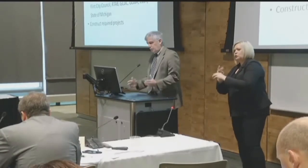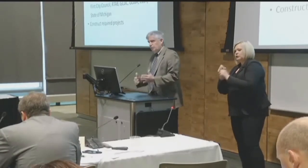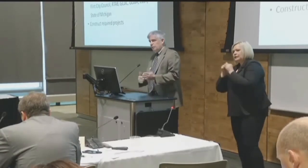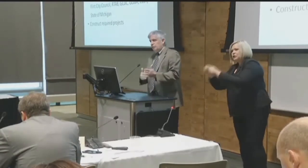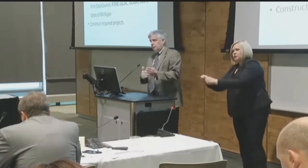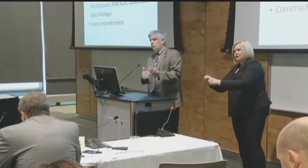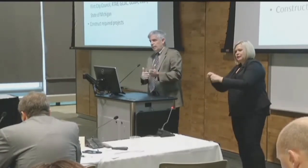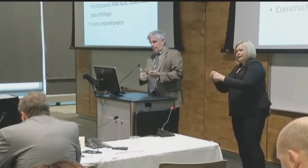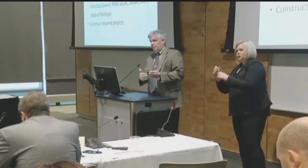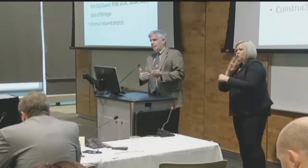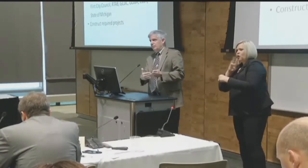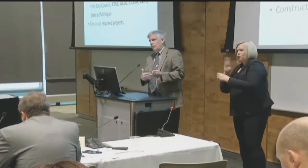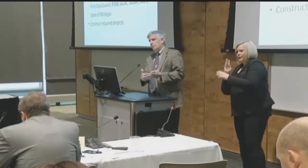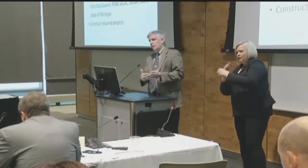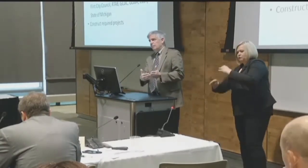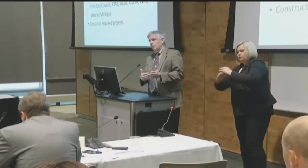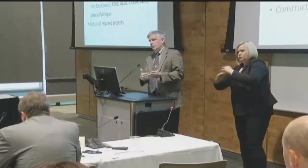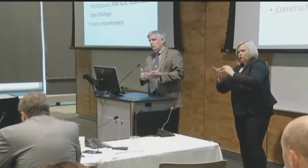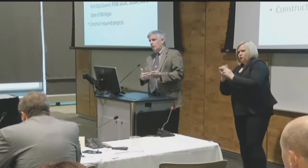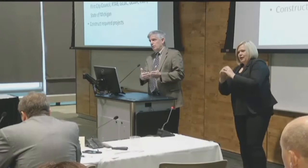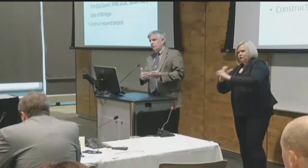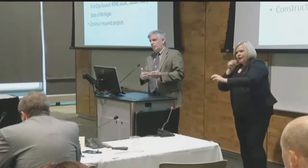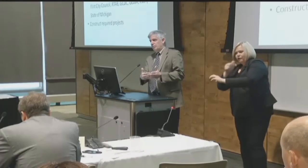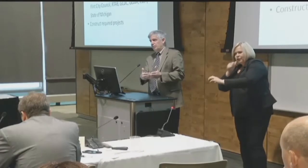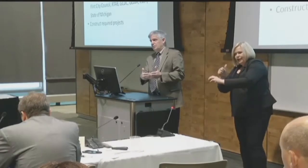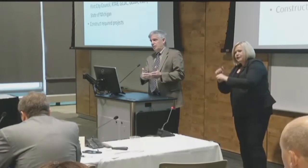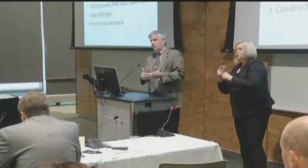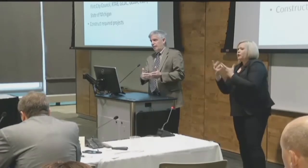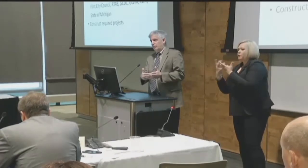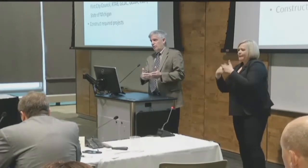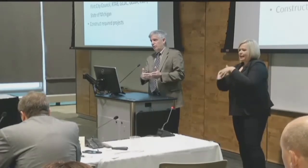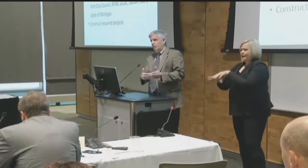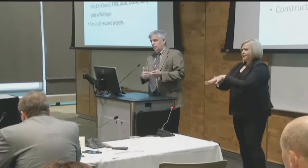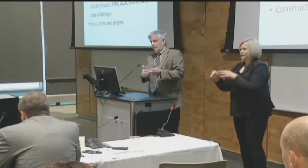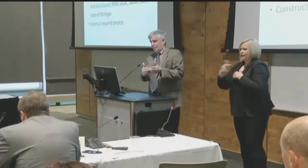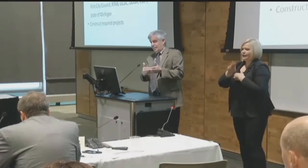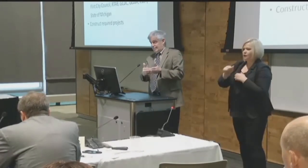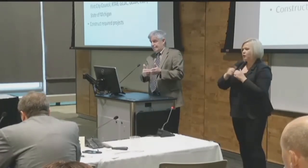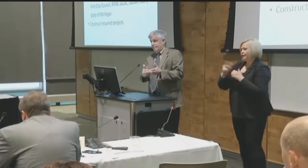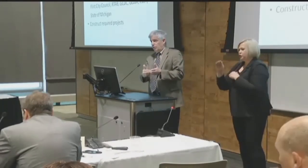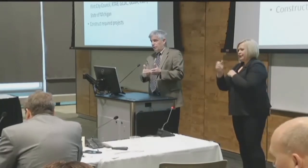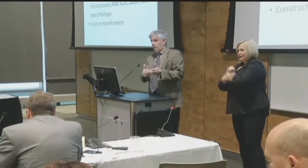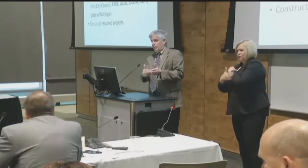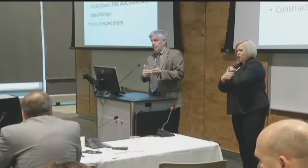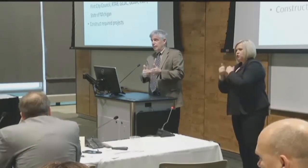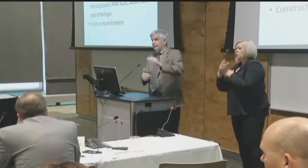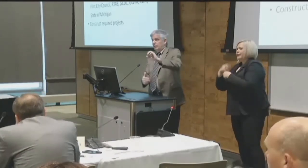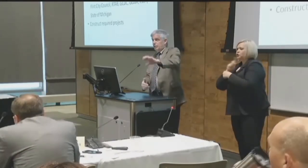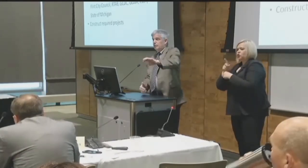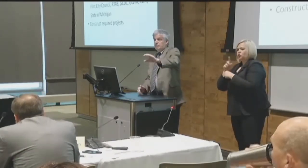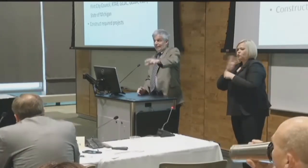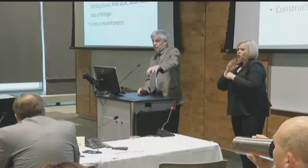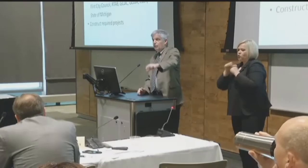then what we will do is we will blend the 95% of the legal water with the 5% of the Genesee County water, so we have a consistent water quality, and